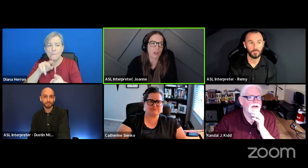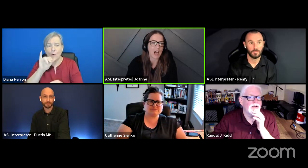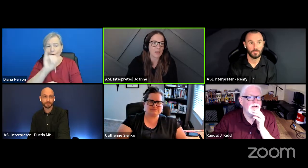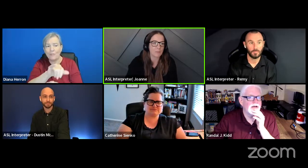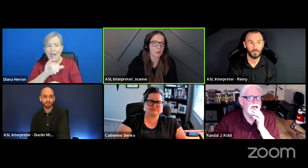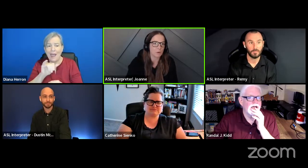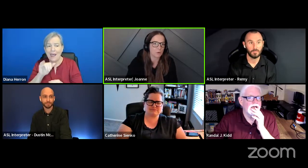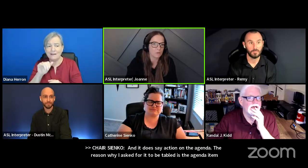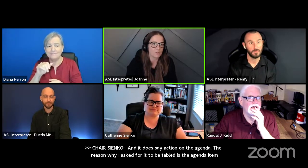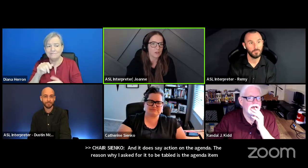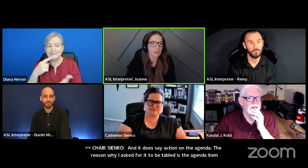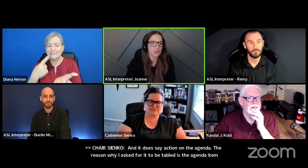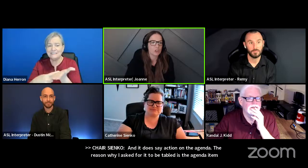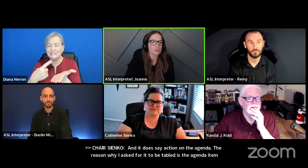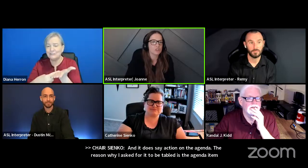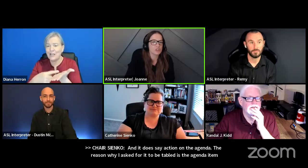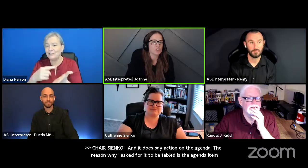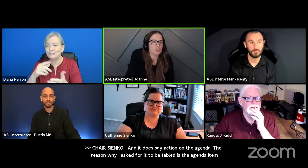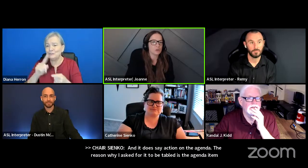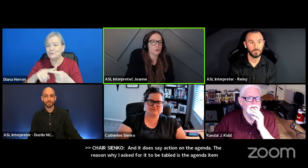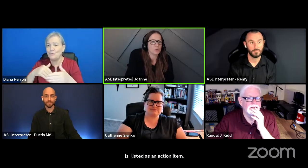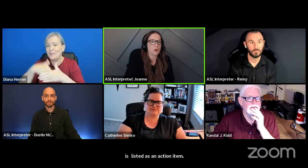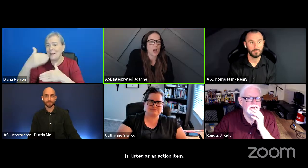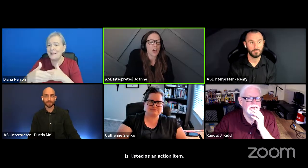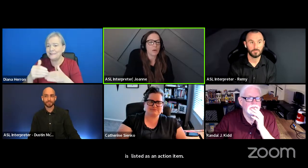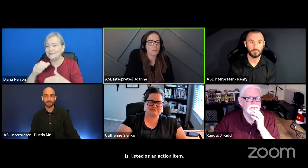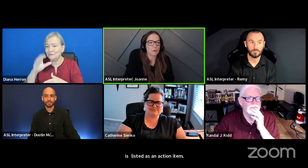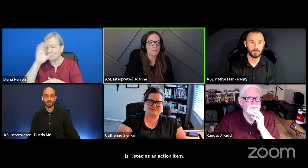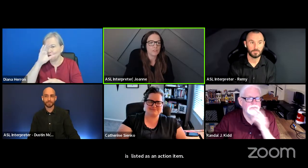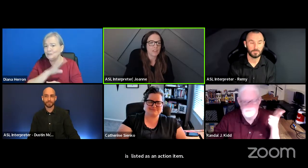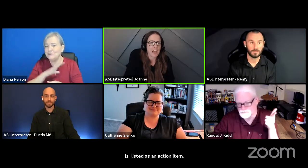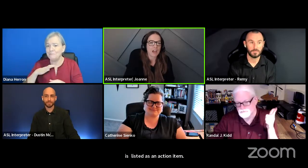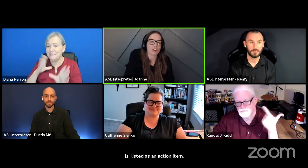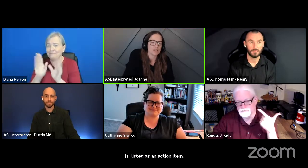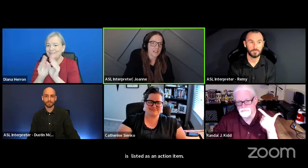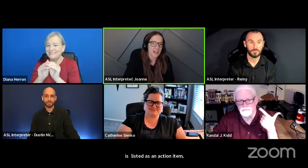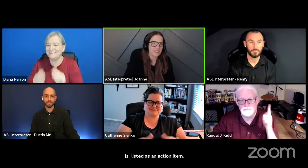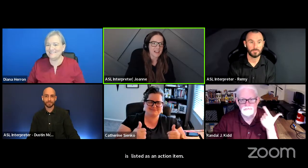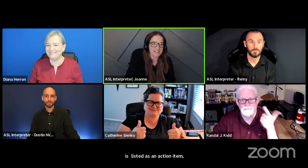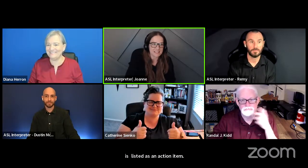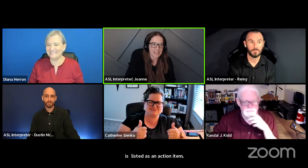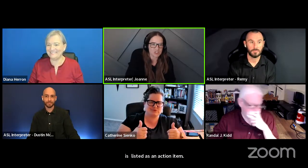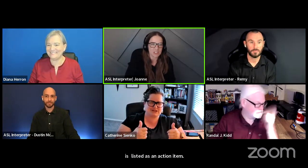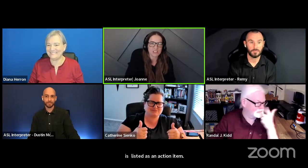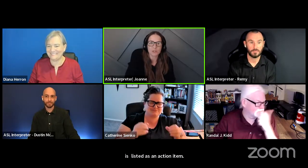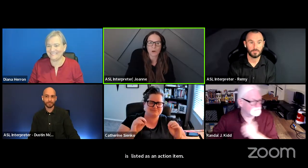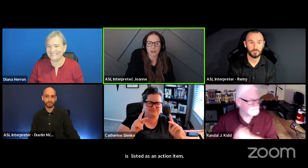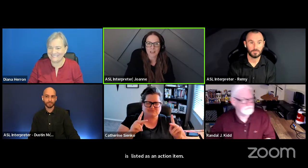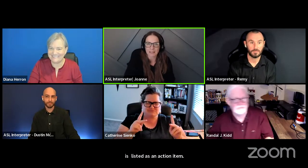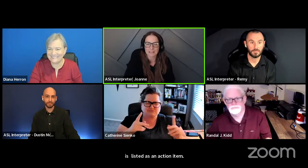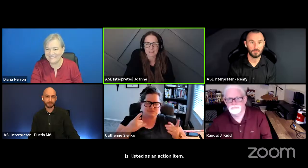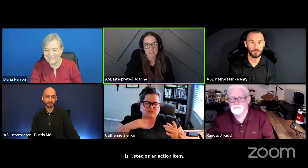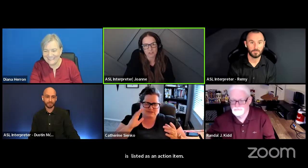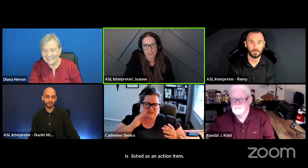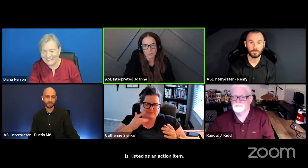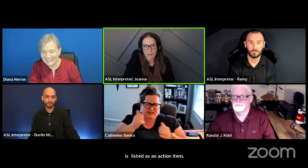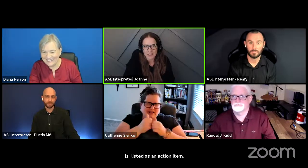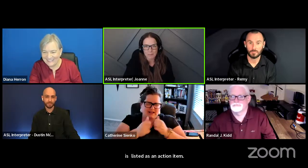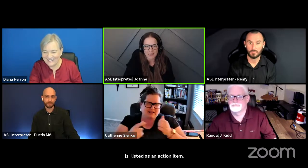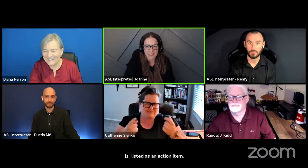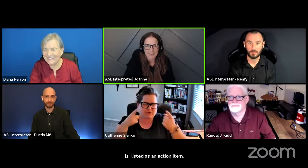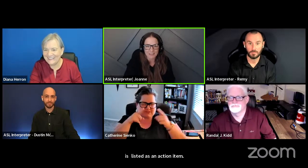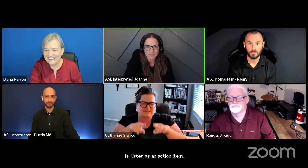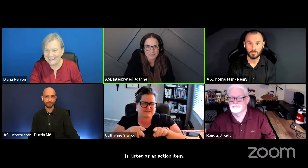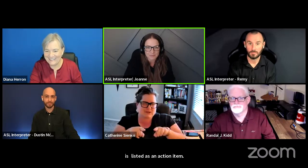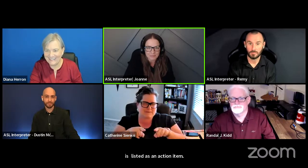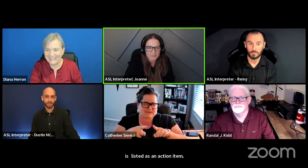Okay, well, I move to move that or assign that discussion to our next search